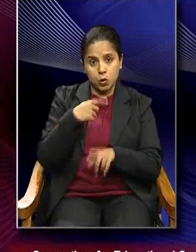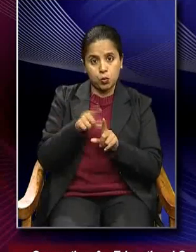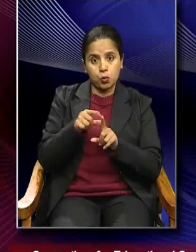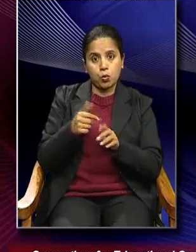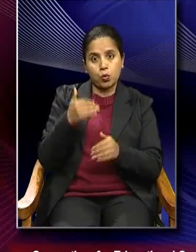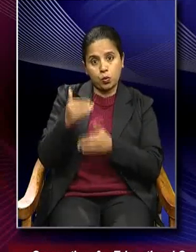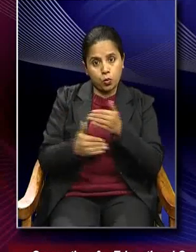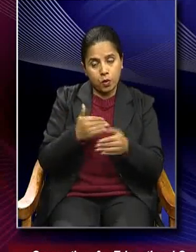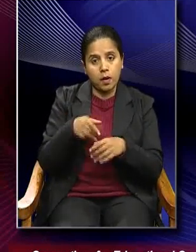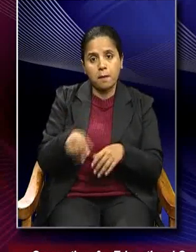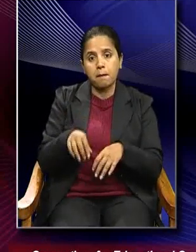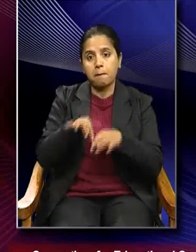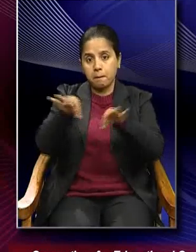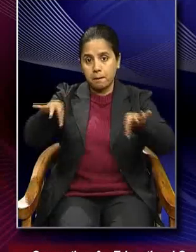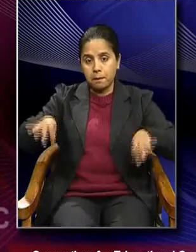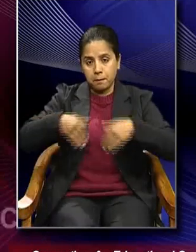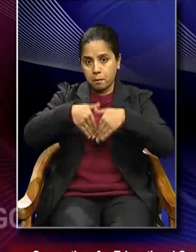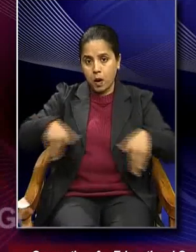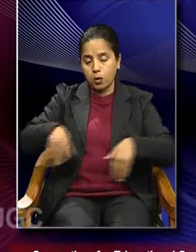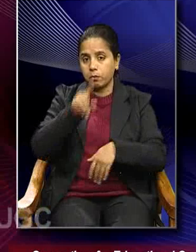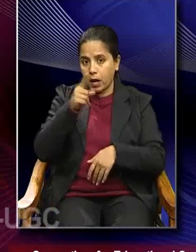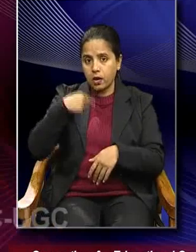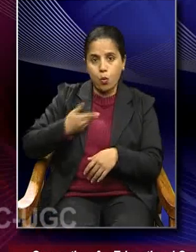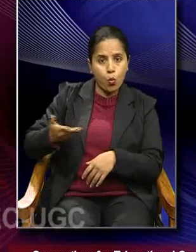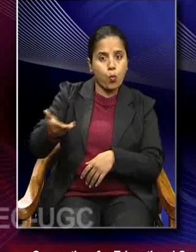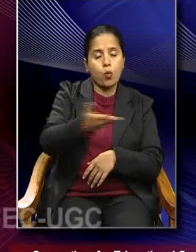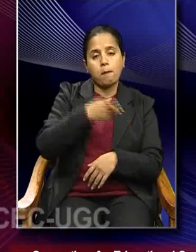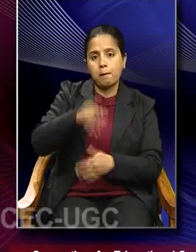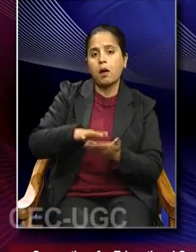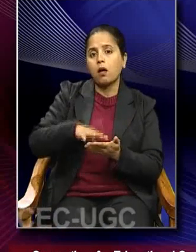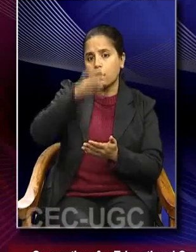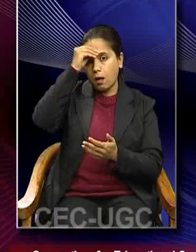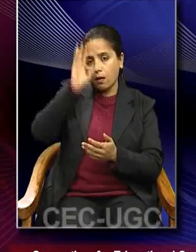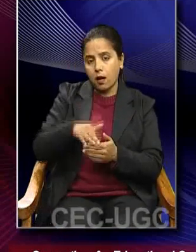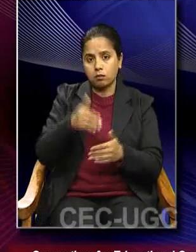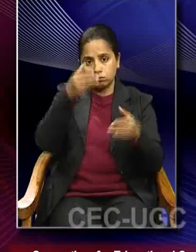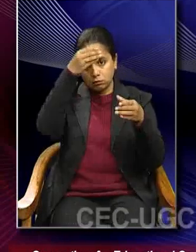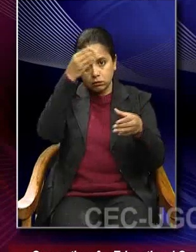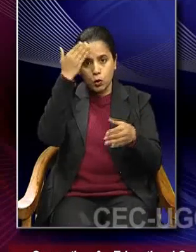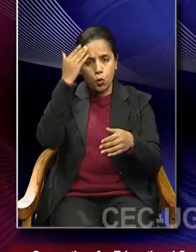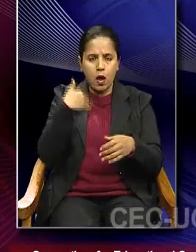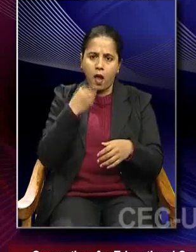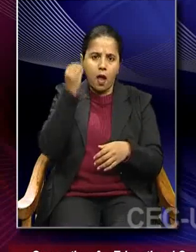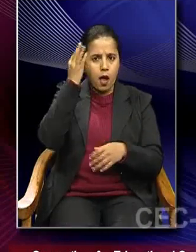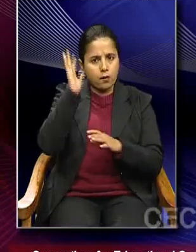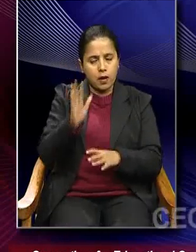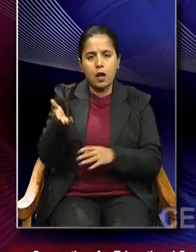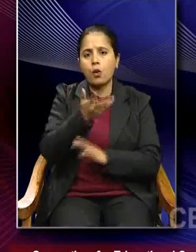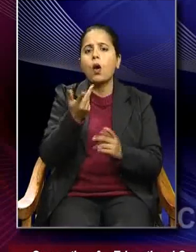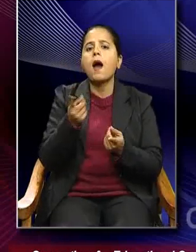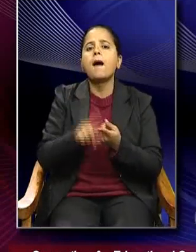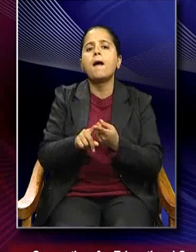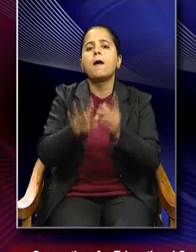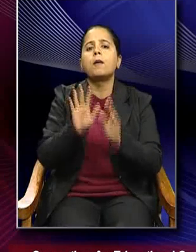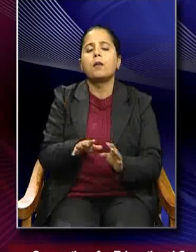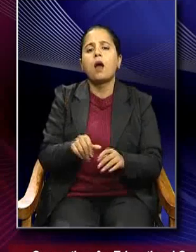with the boundary, but each one of us as learned scholars are aware of what is happening